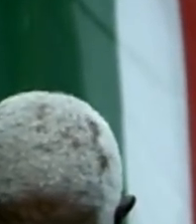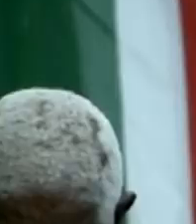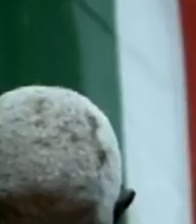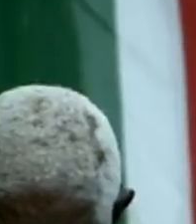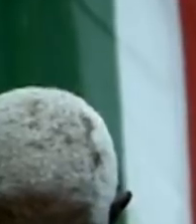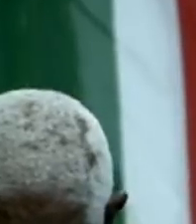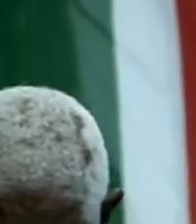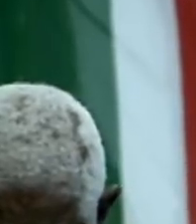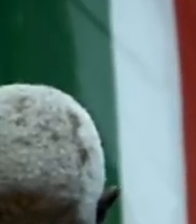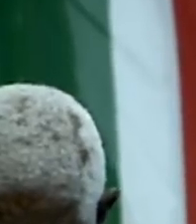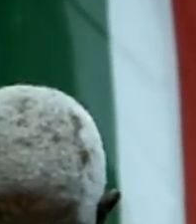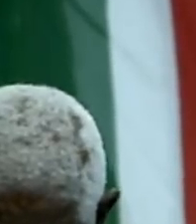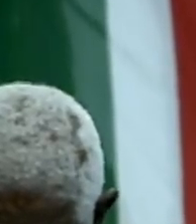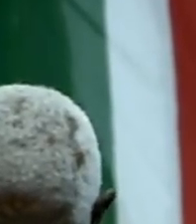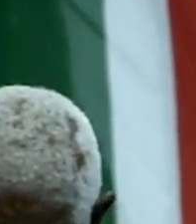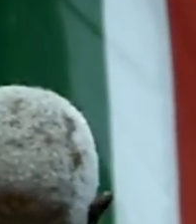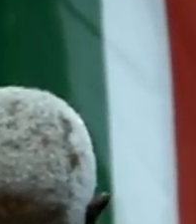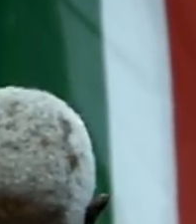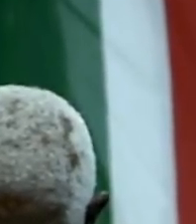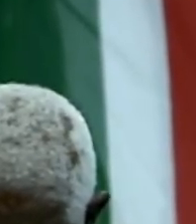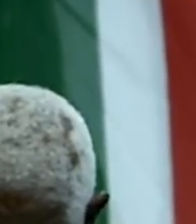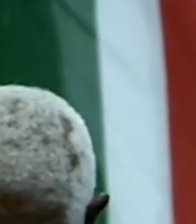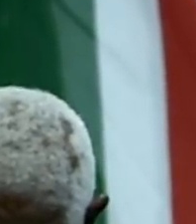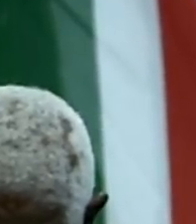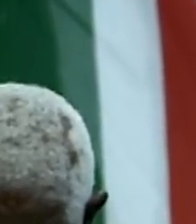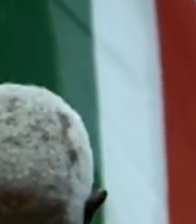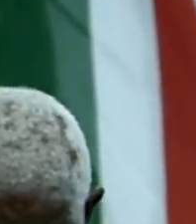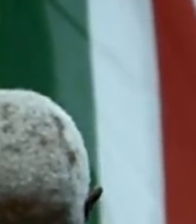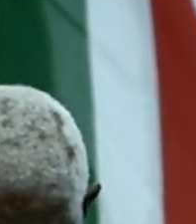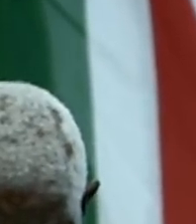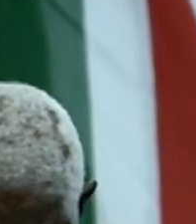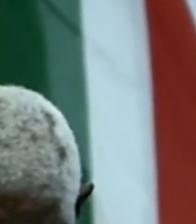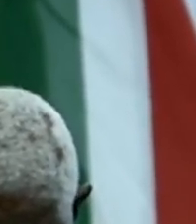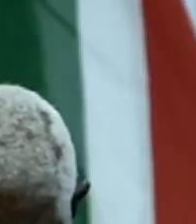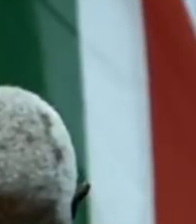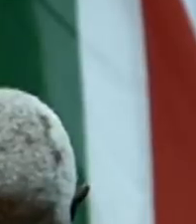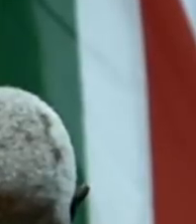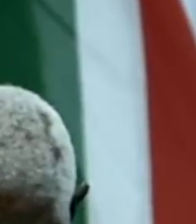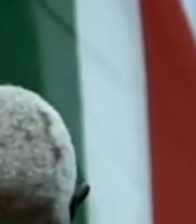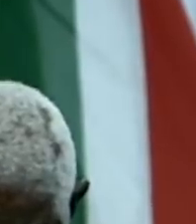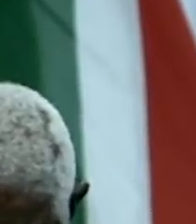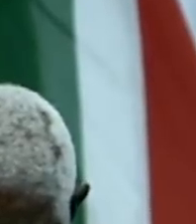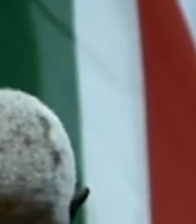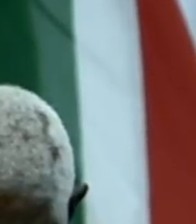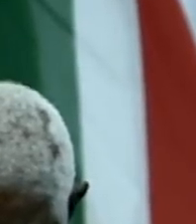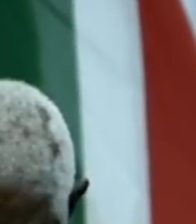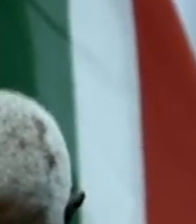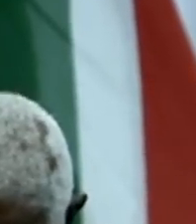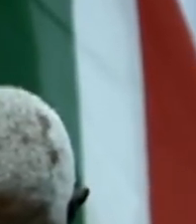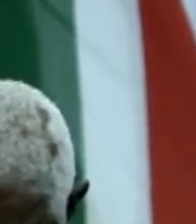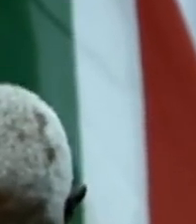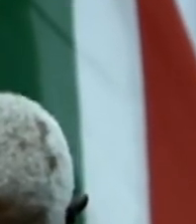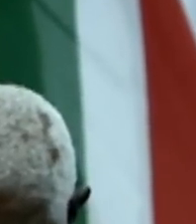NAFCO is the convening of a national conference at which all existing factions and of